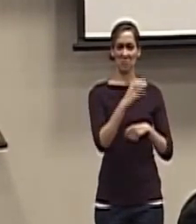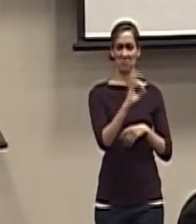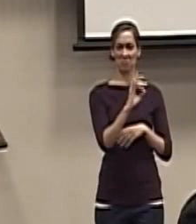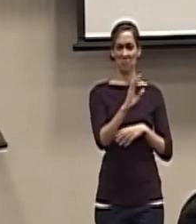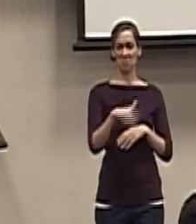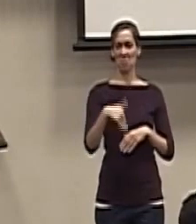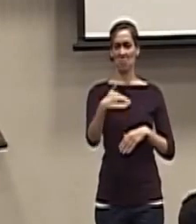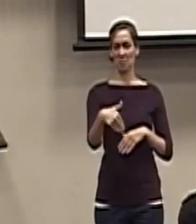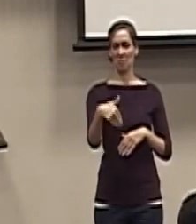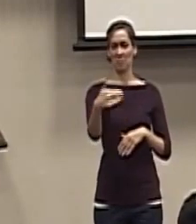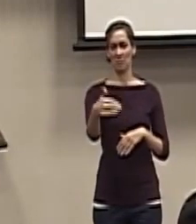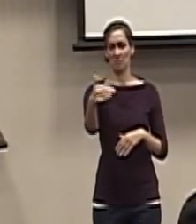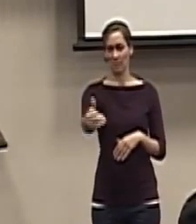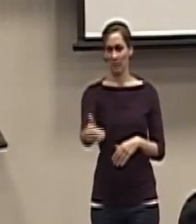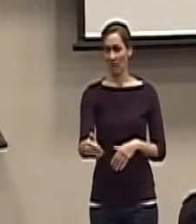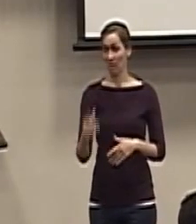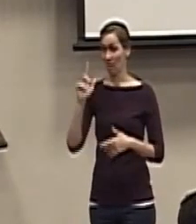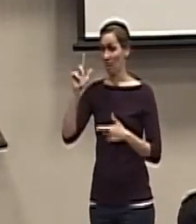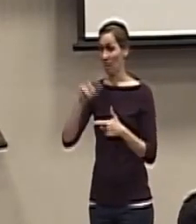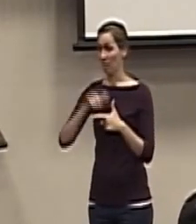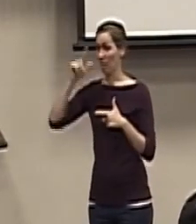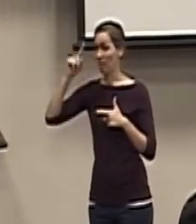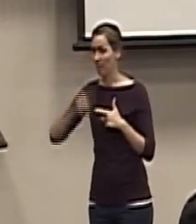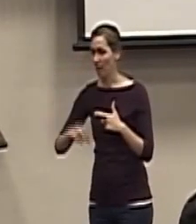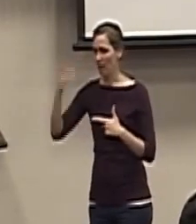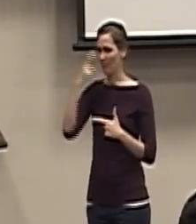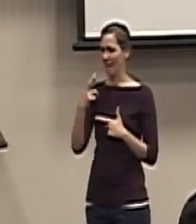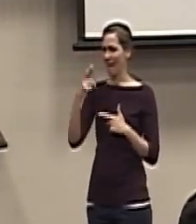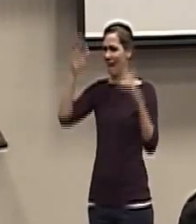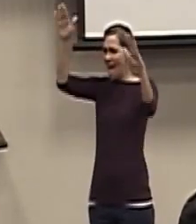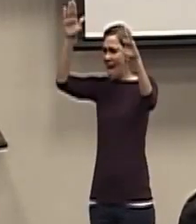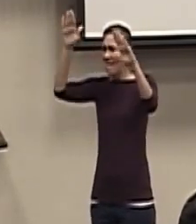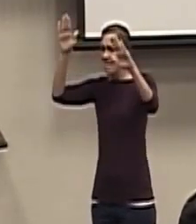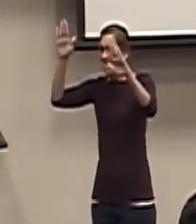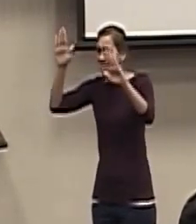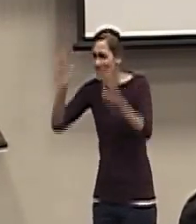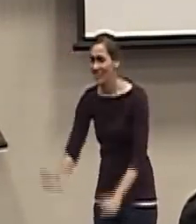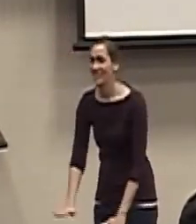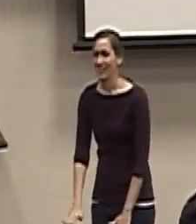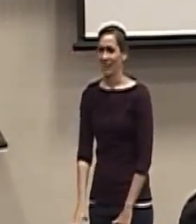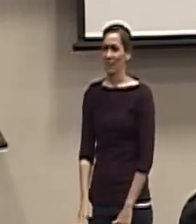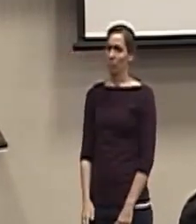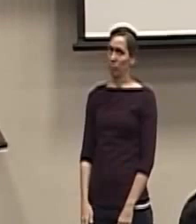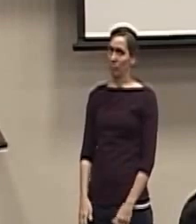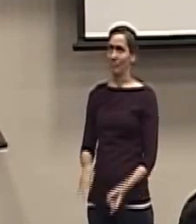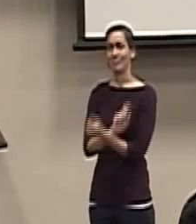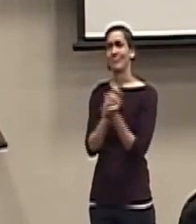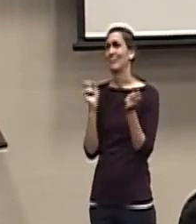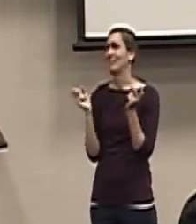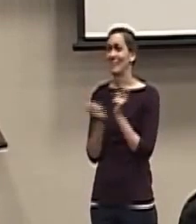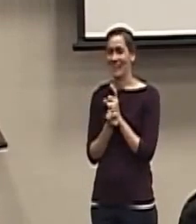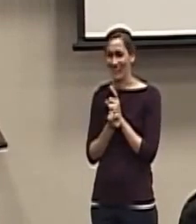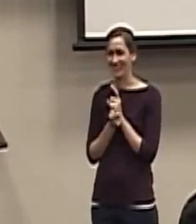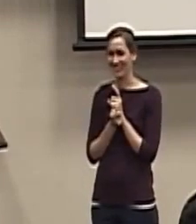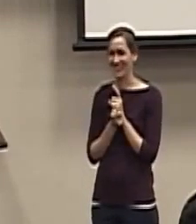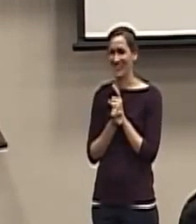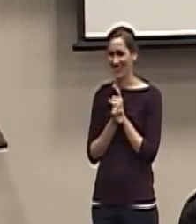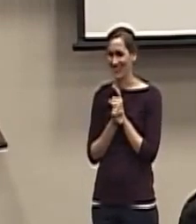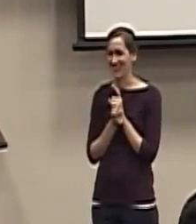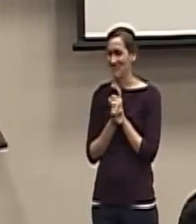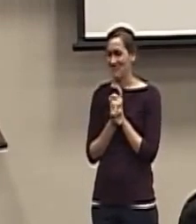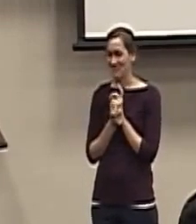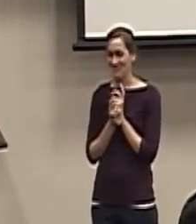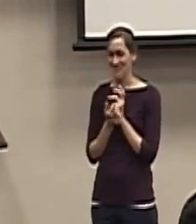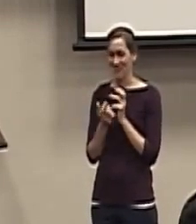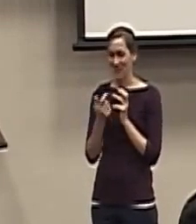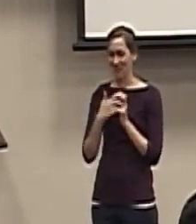out they wanted me to preach every Sunday, and that changed things. I will never forget just getting started. I was preaching